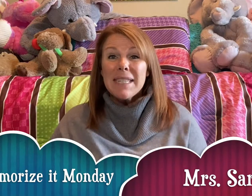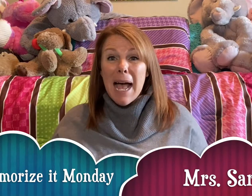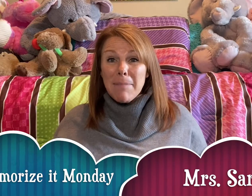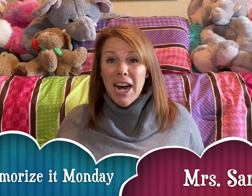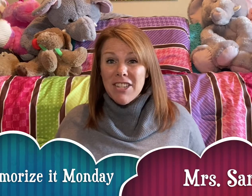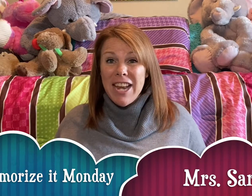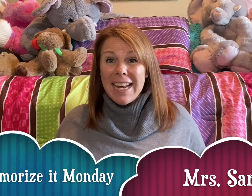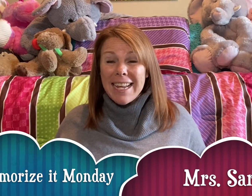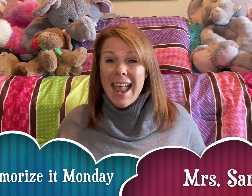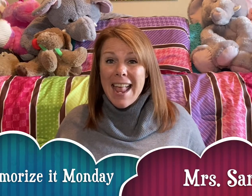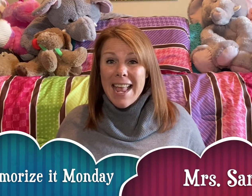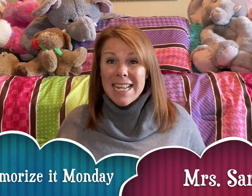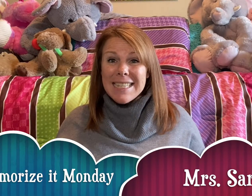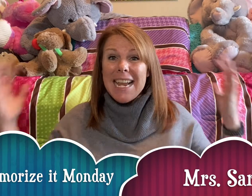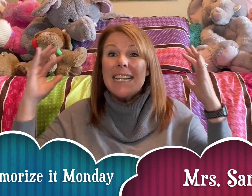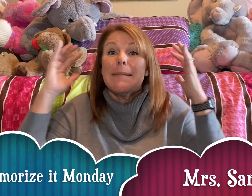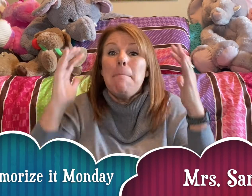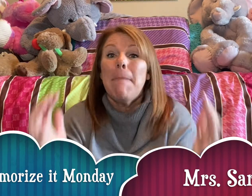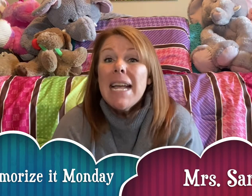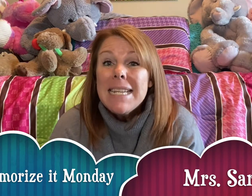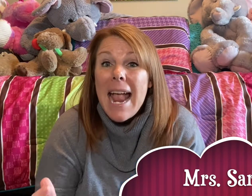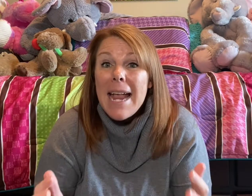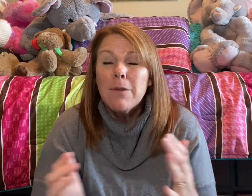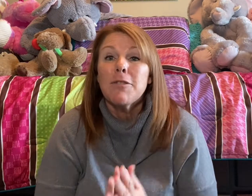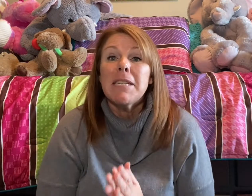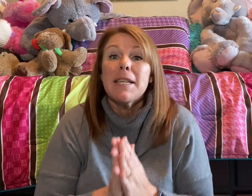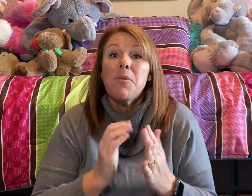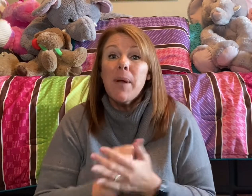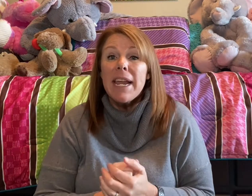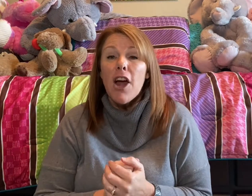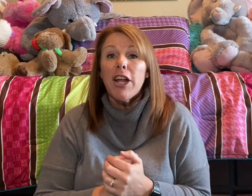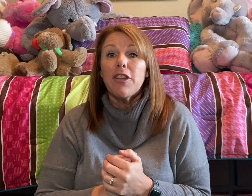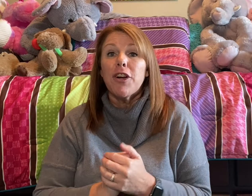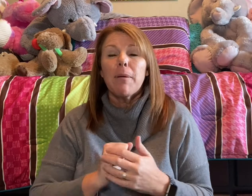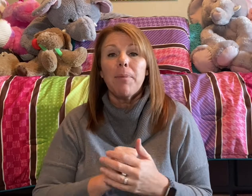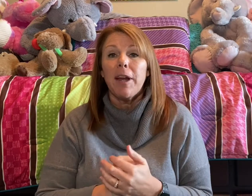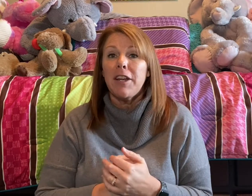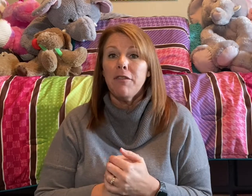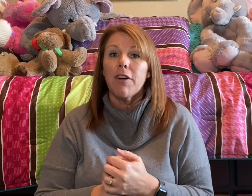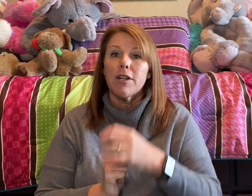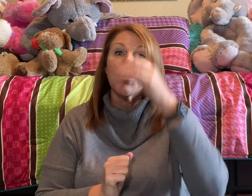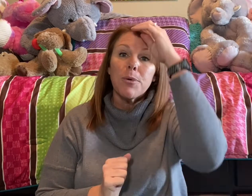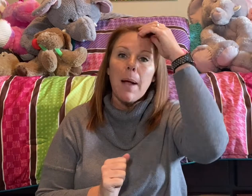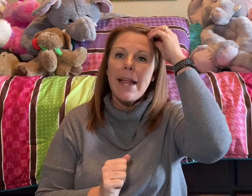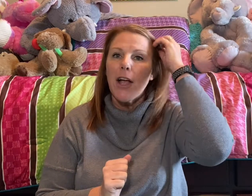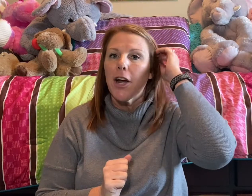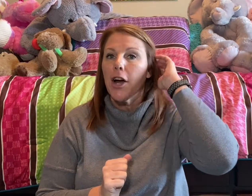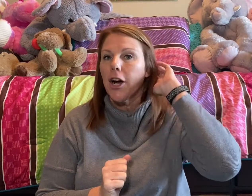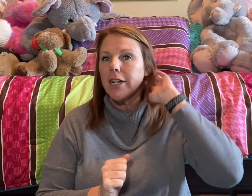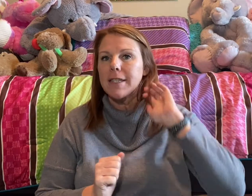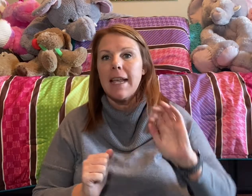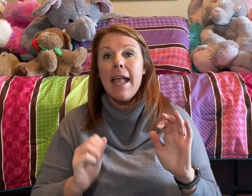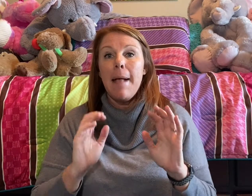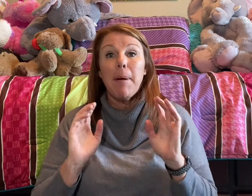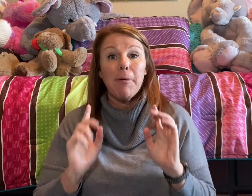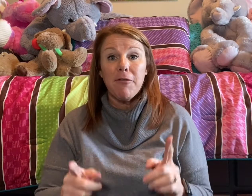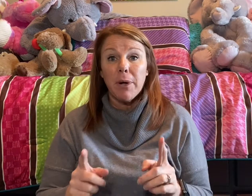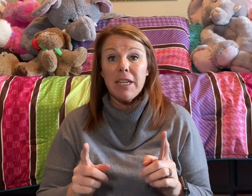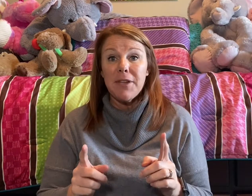What's up, Christ United Kids? It is Monday, which means that we are going to learn a brand new verse to write on our hearts. But before we do